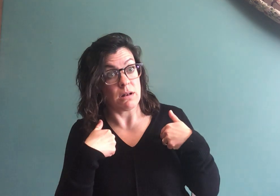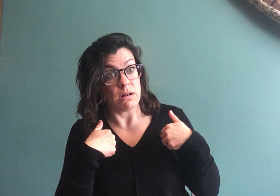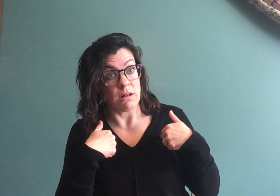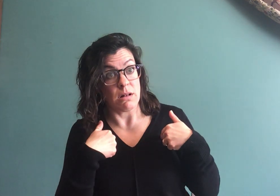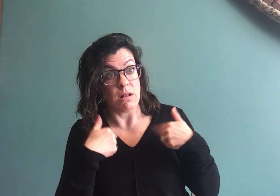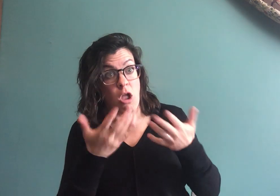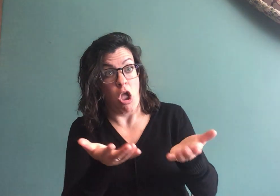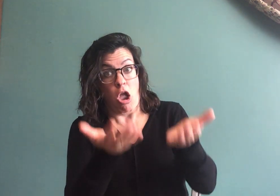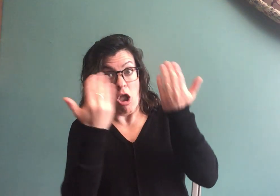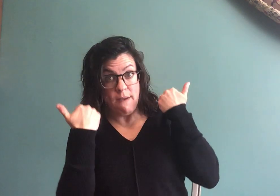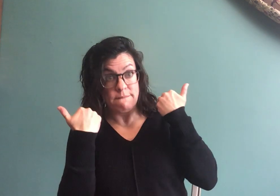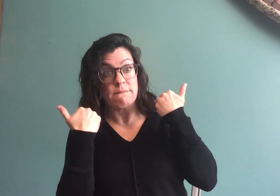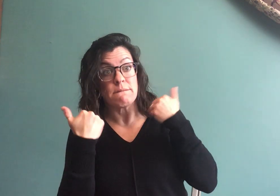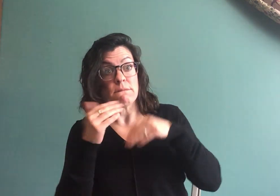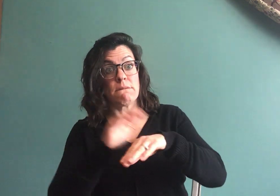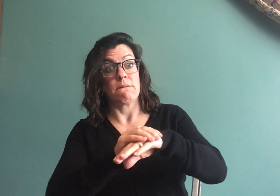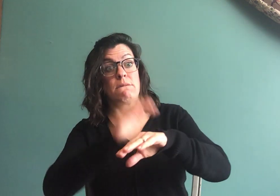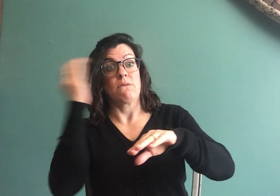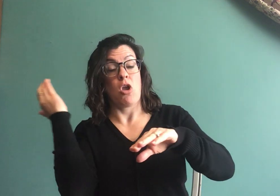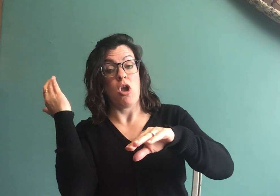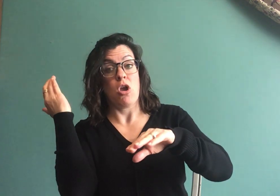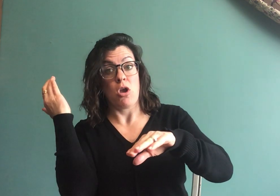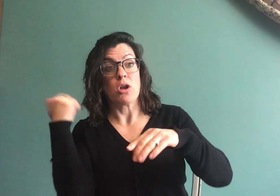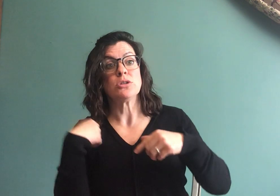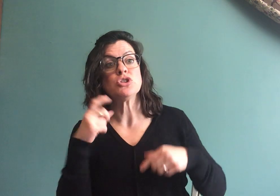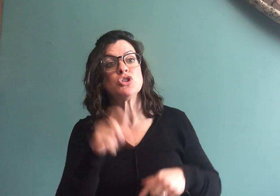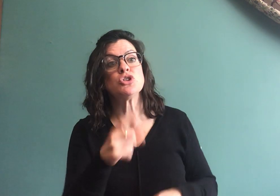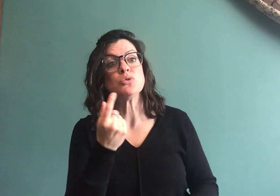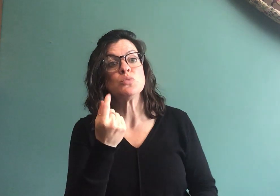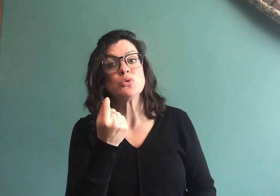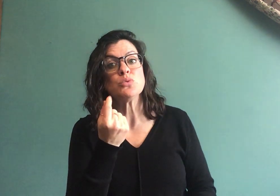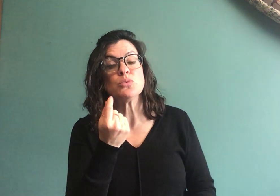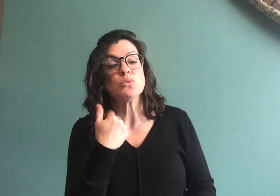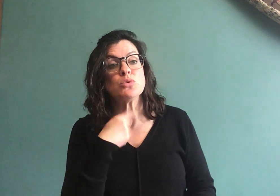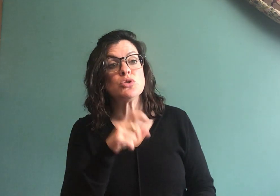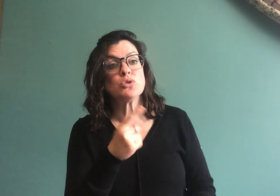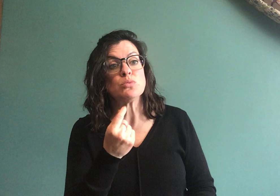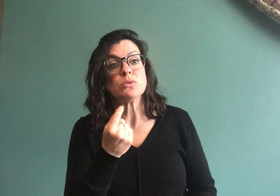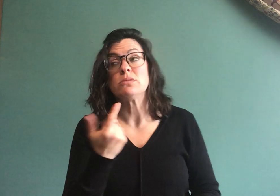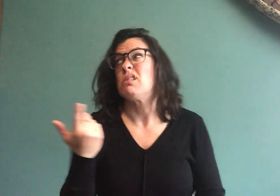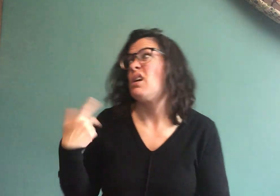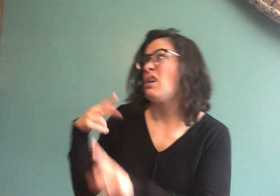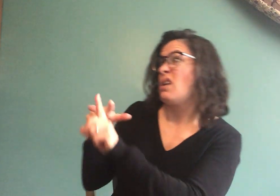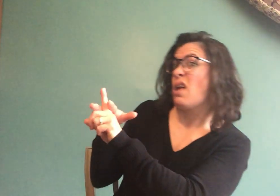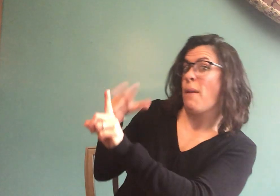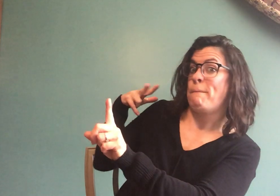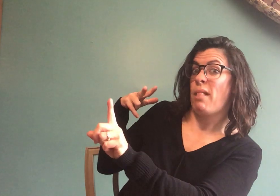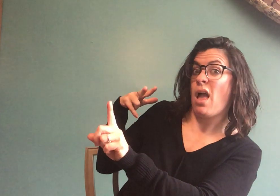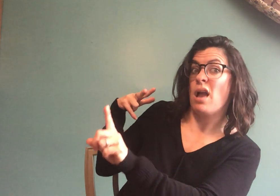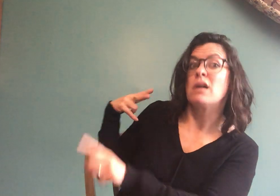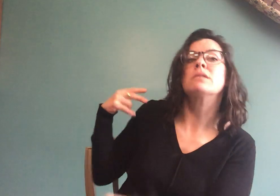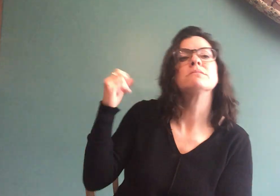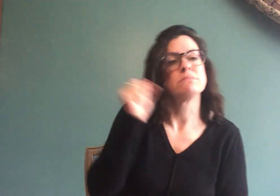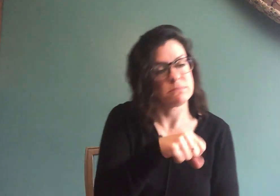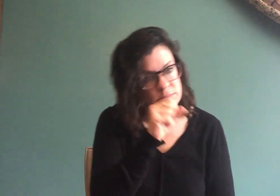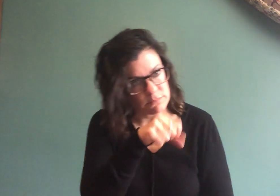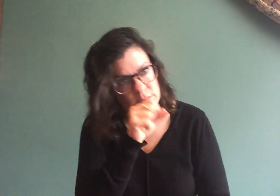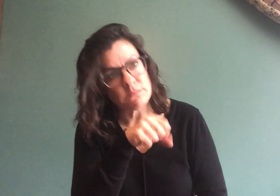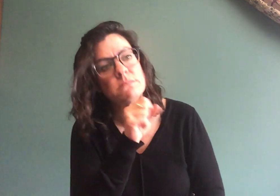Unplug the whole thing. Unplug the whole thing. Cool. Yeah. If we unplug it, then we don't have that problem.